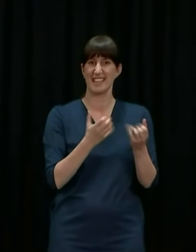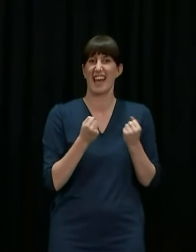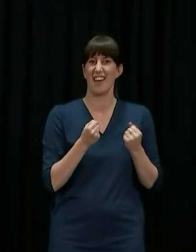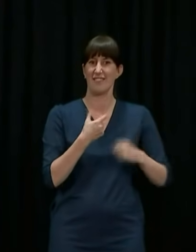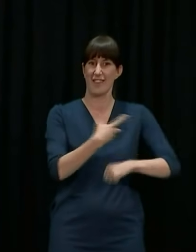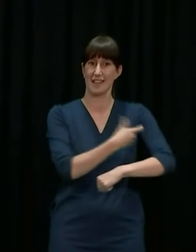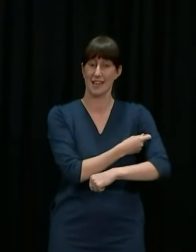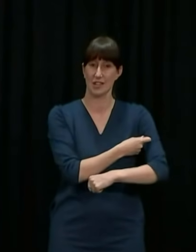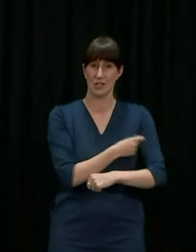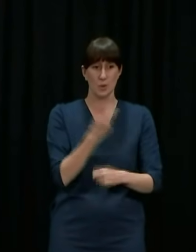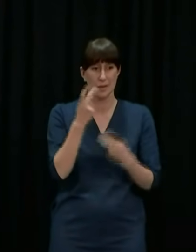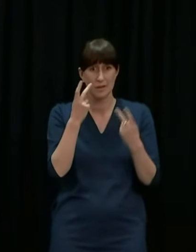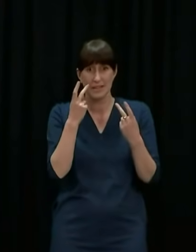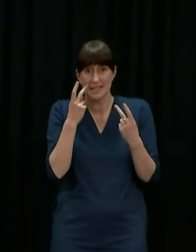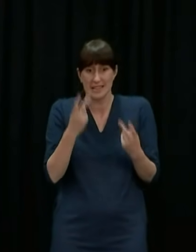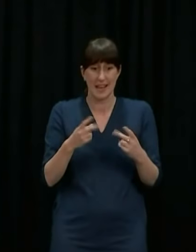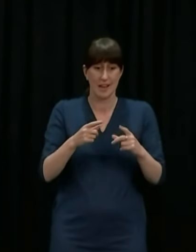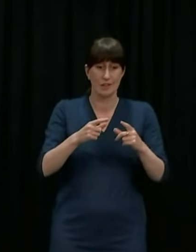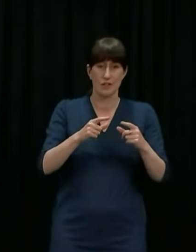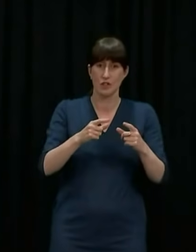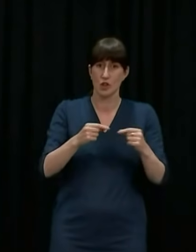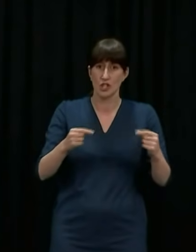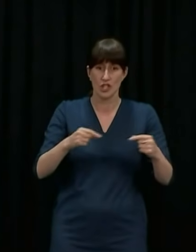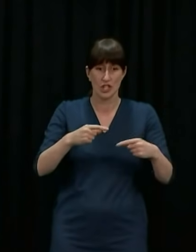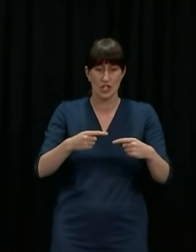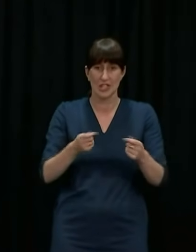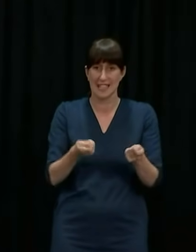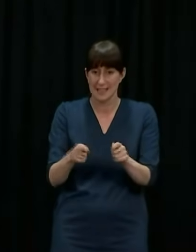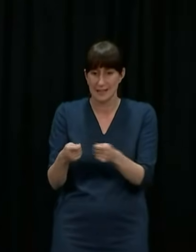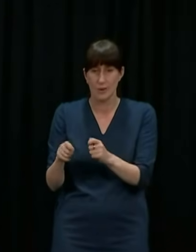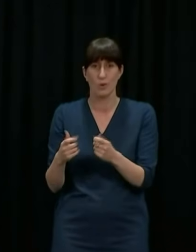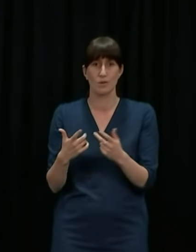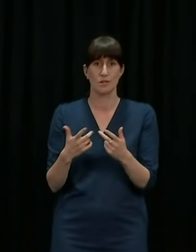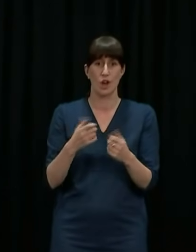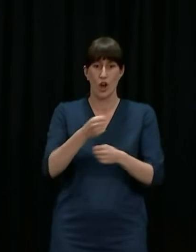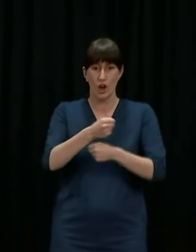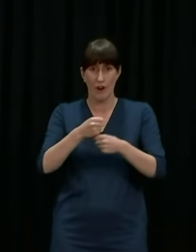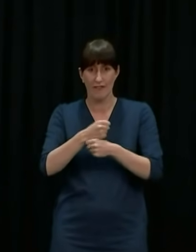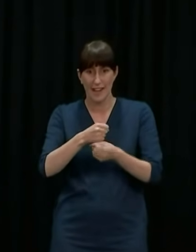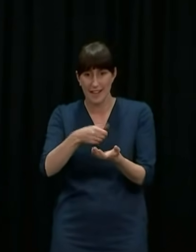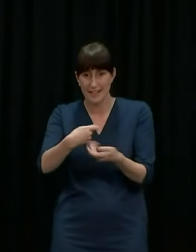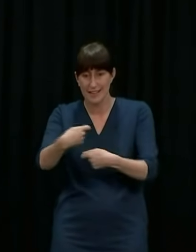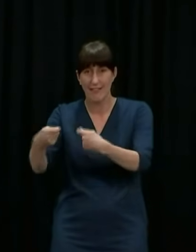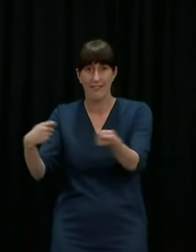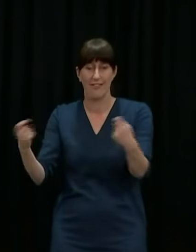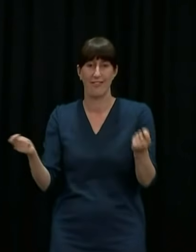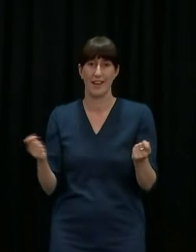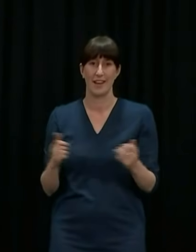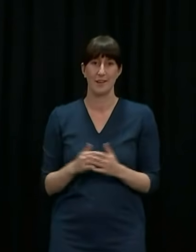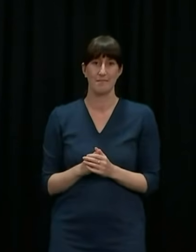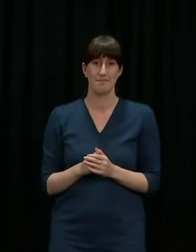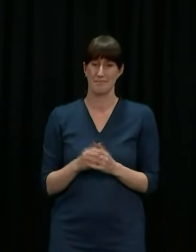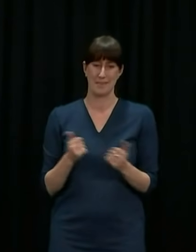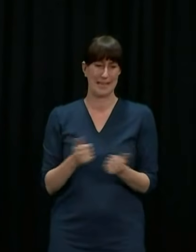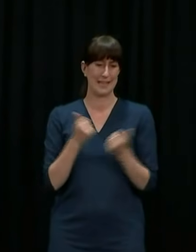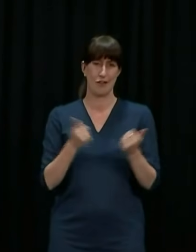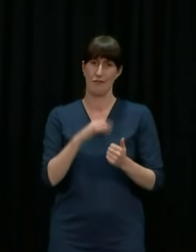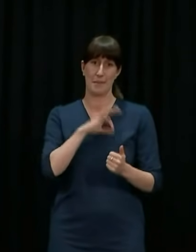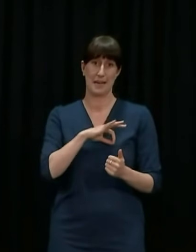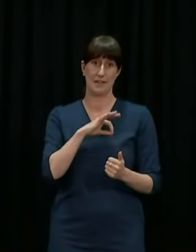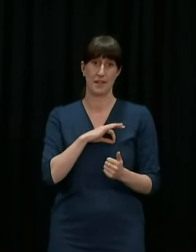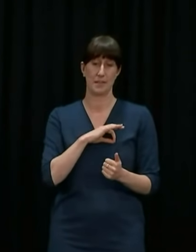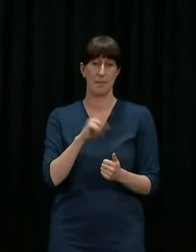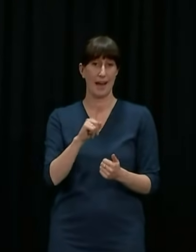sausage sizzles, coffee carts, and a whole variety of other activities taking place. Our goal here, though, is very clear. It is to get